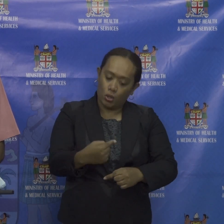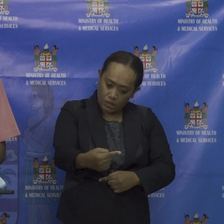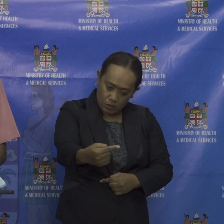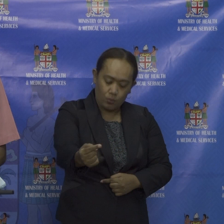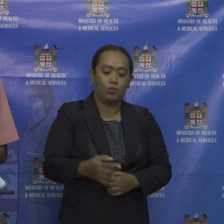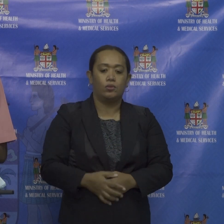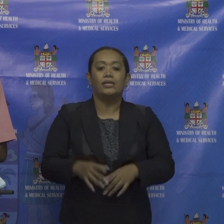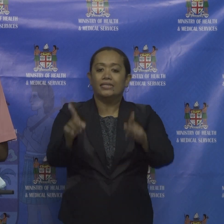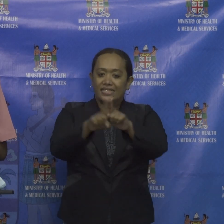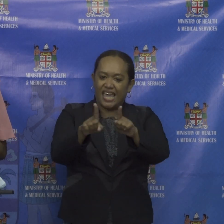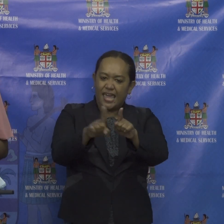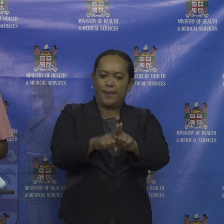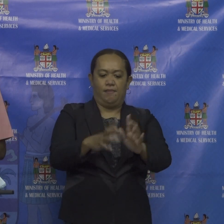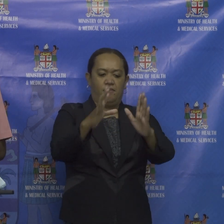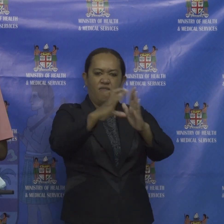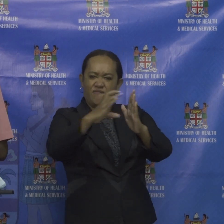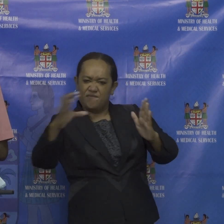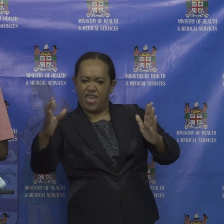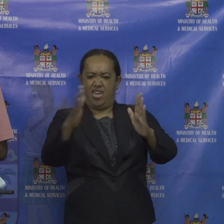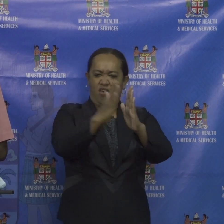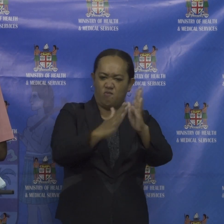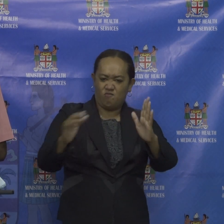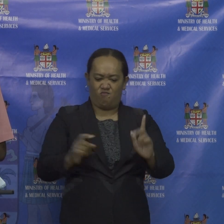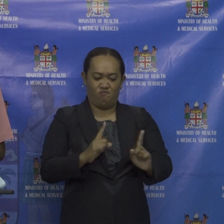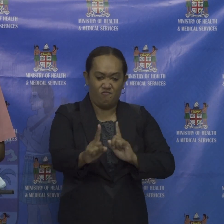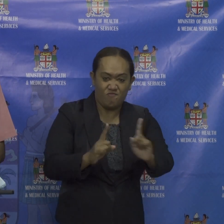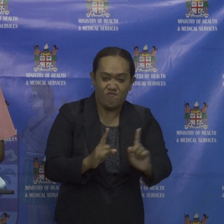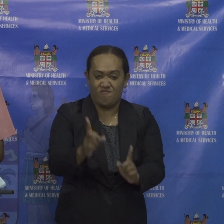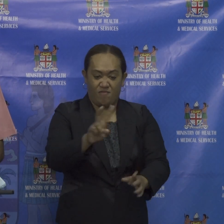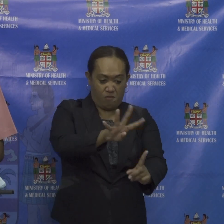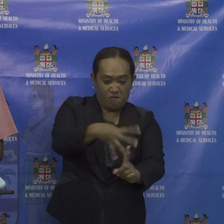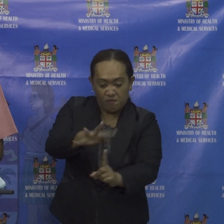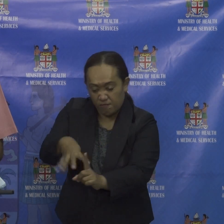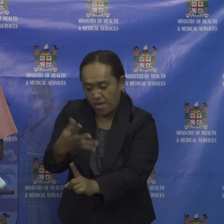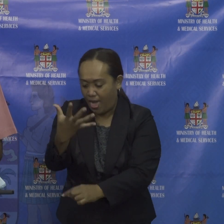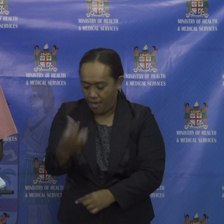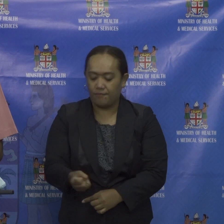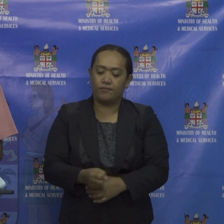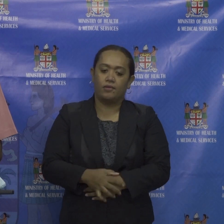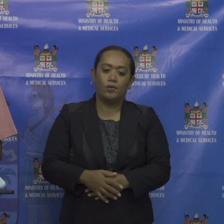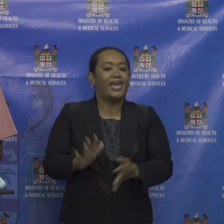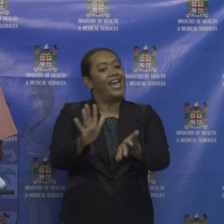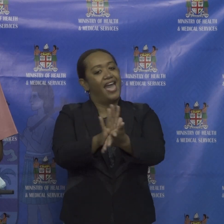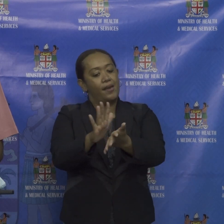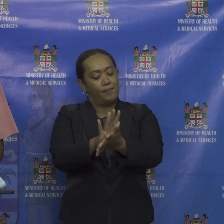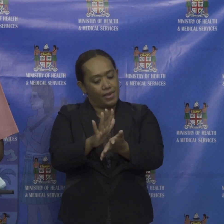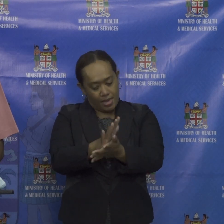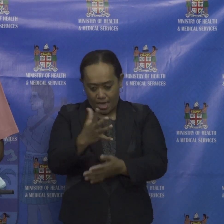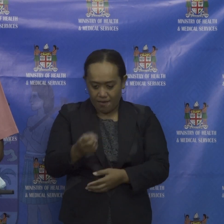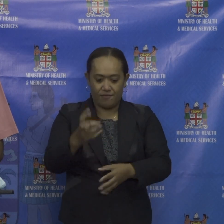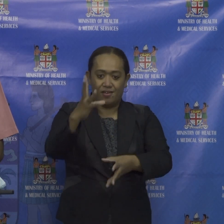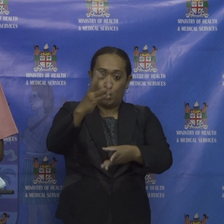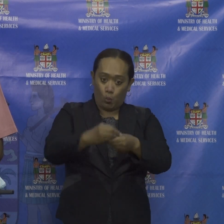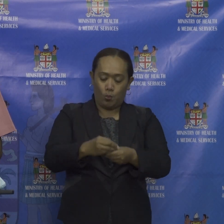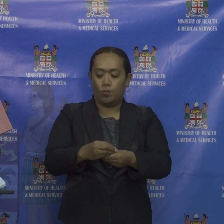clinics, the mobile community screening, and the targeted screening, and we're very happy with the current coverage that